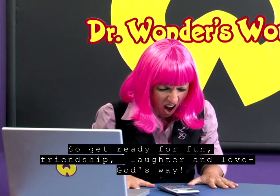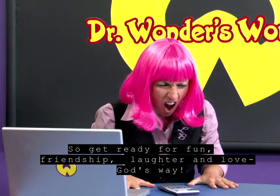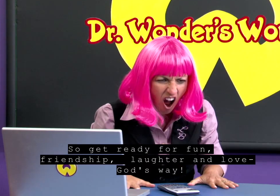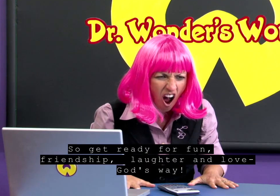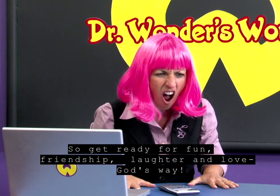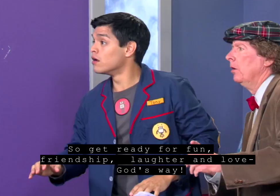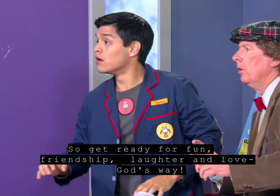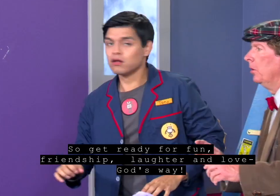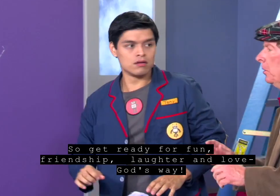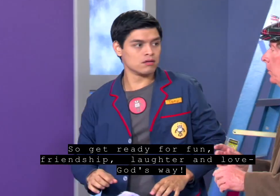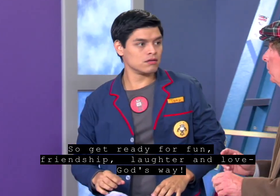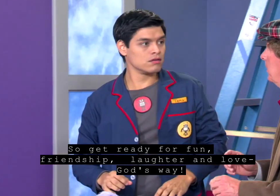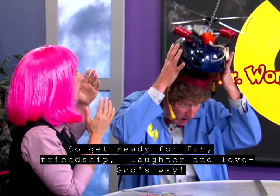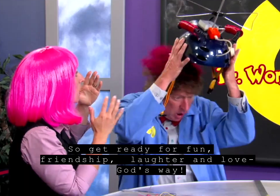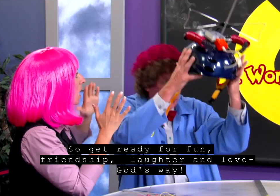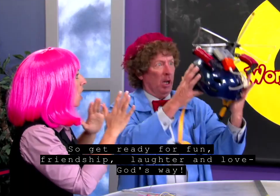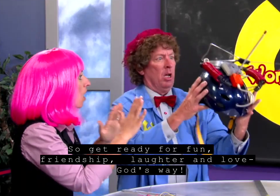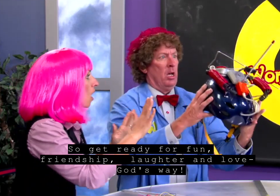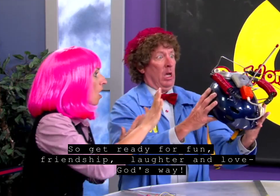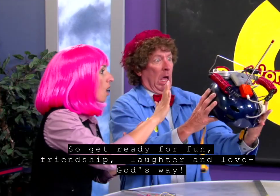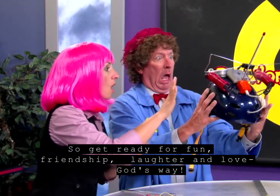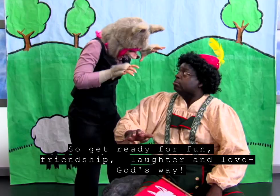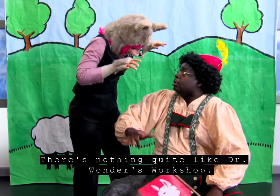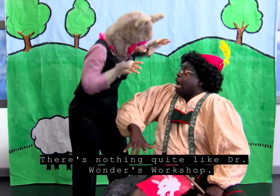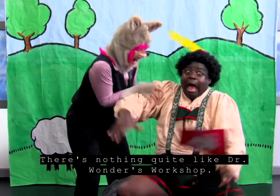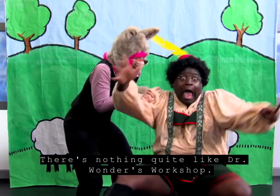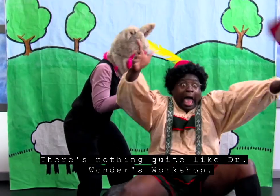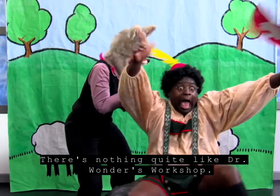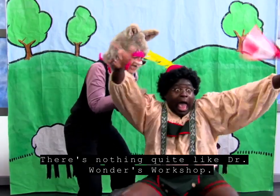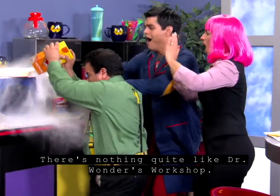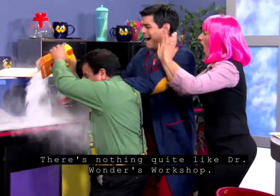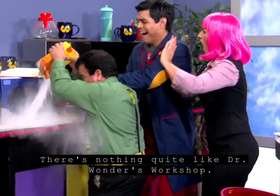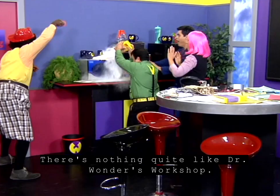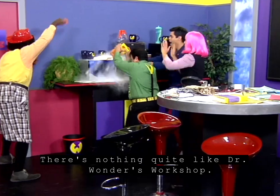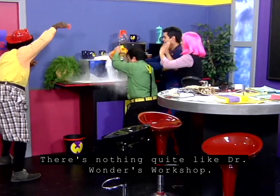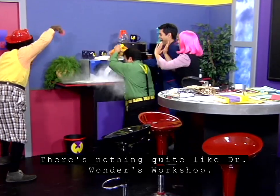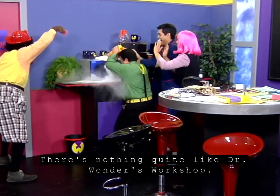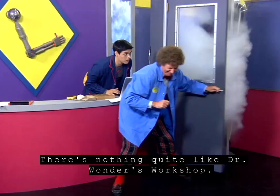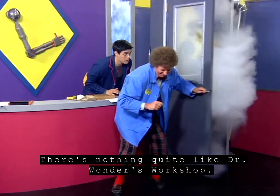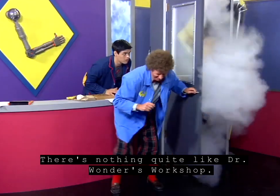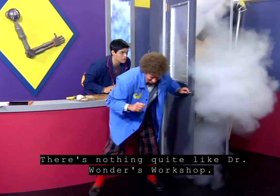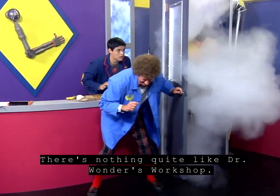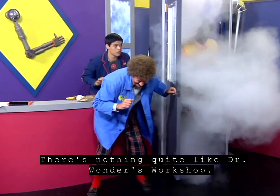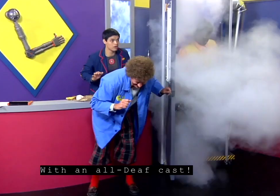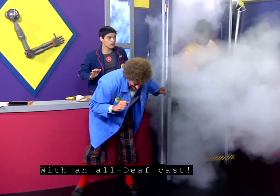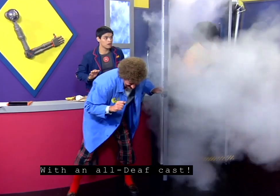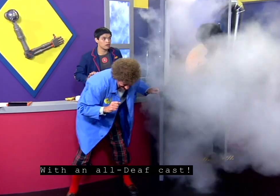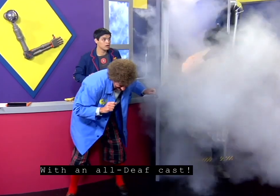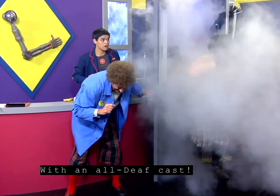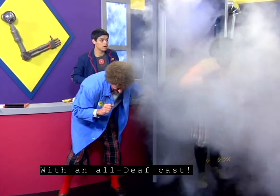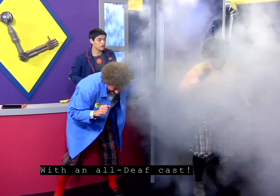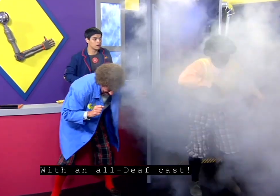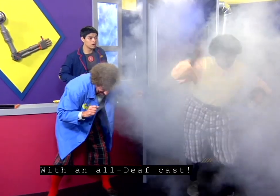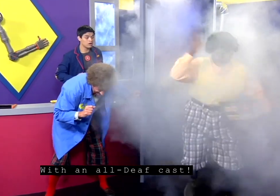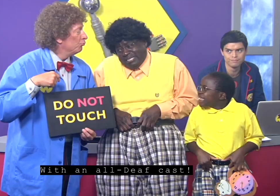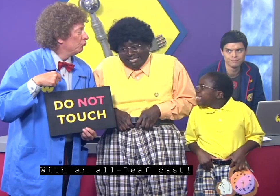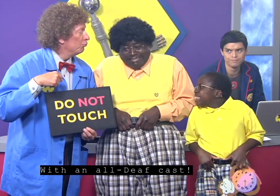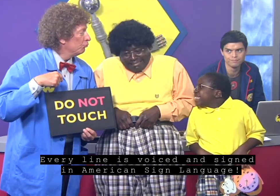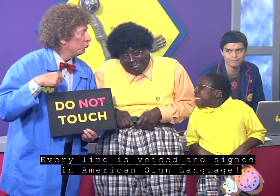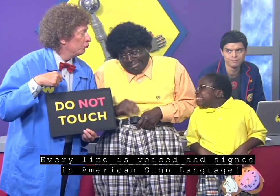friendship, laughter, and love God's way. There's nothing quite like Dr. Wunder's Workshop. With an all-deaf cast, every line is